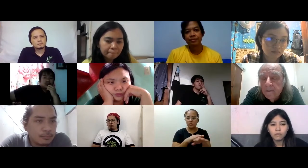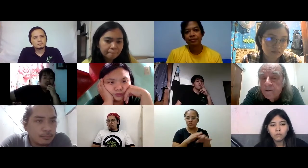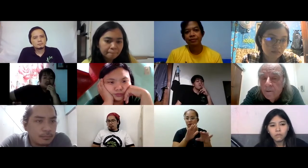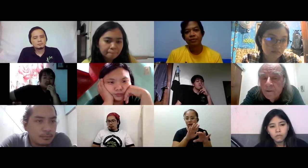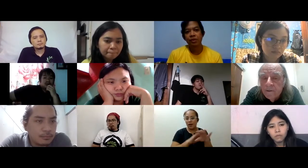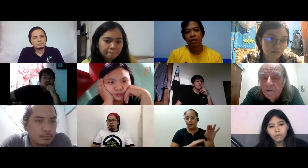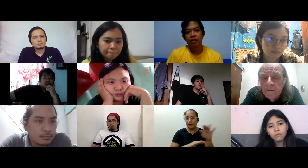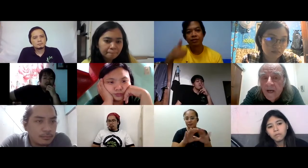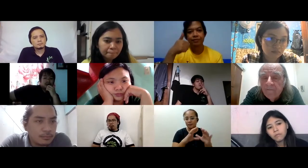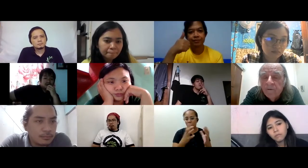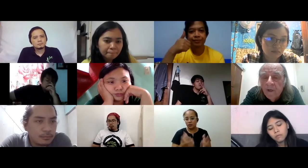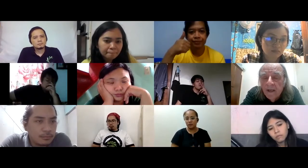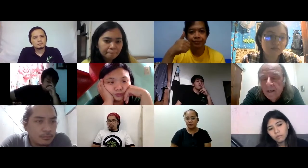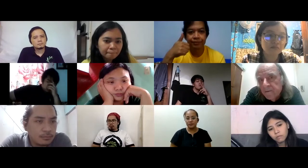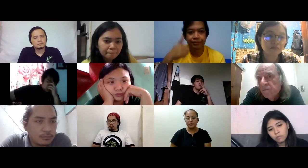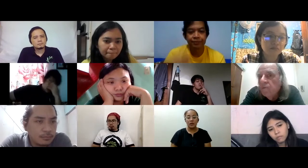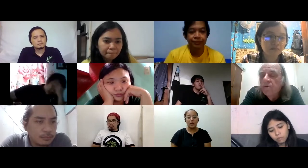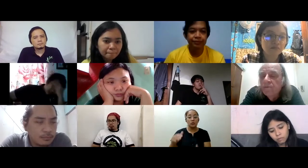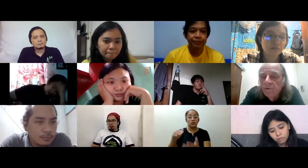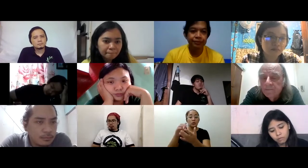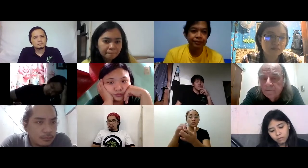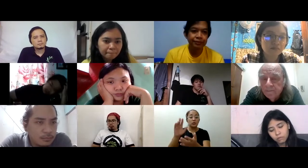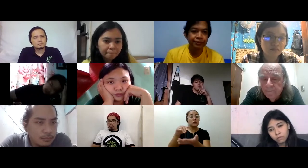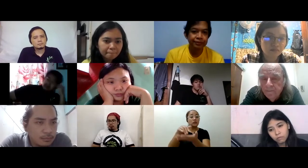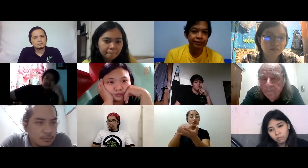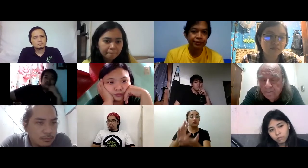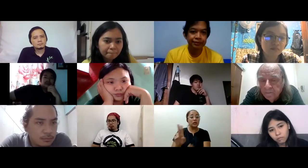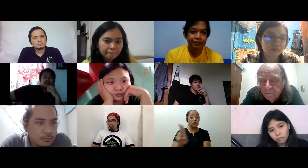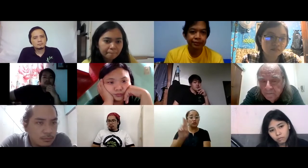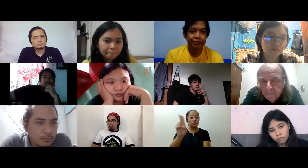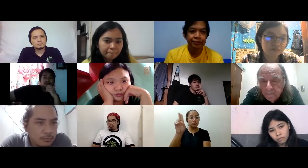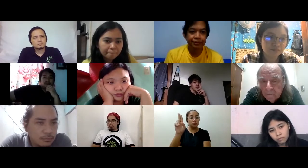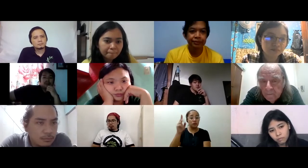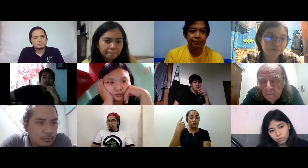That the students use after class for a review.